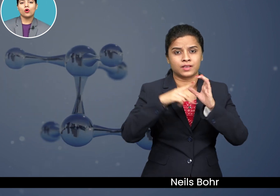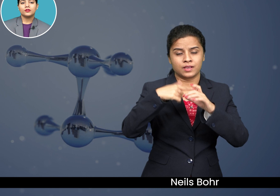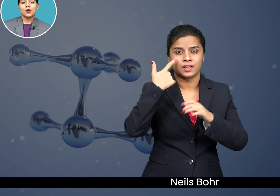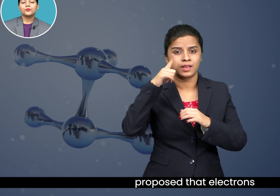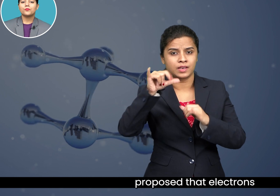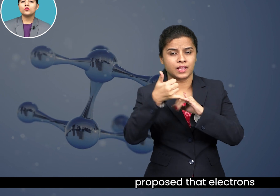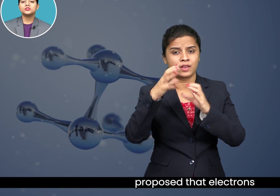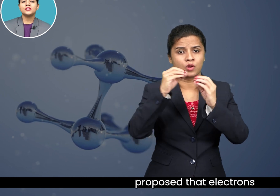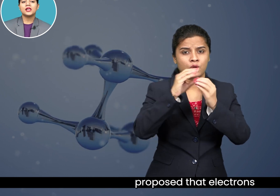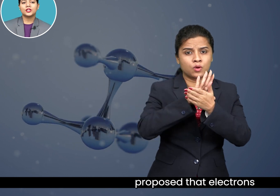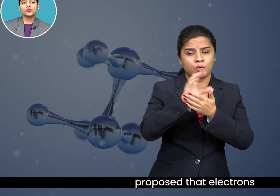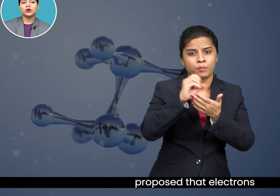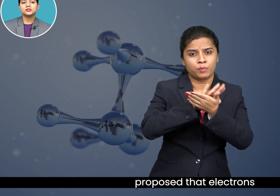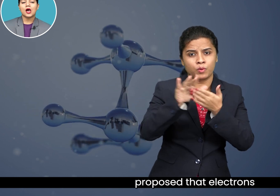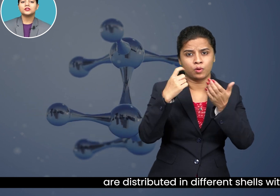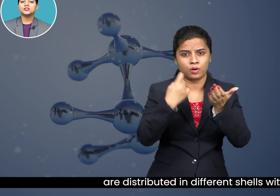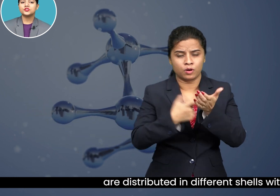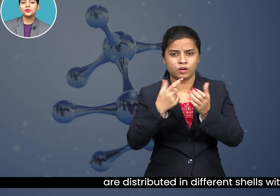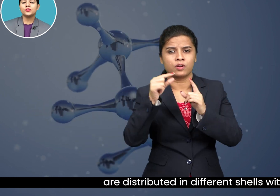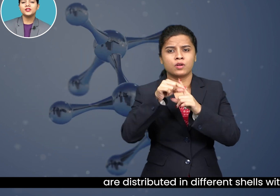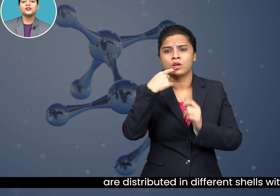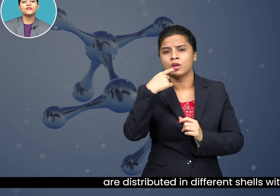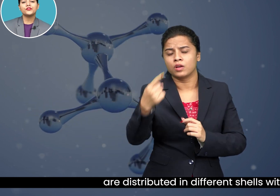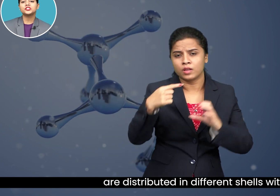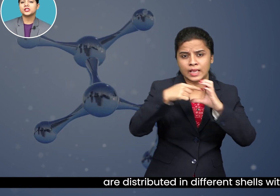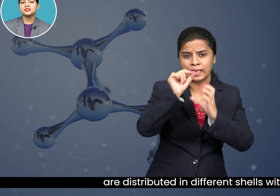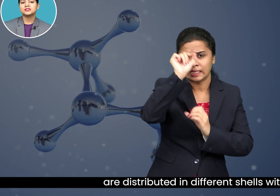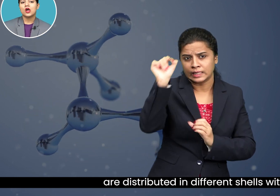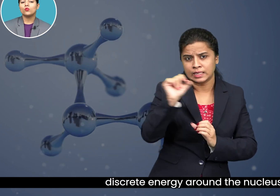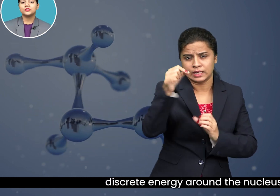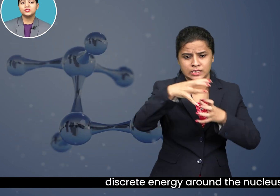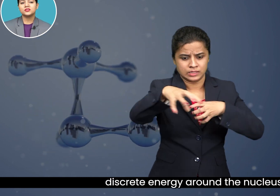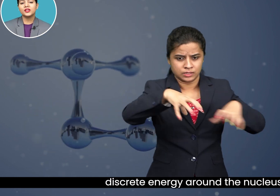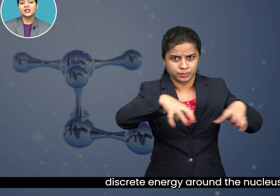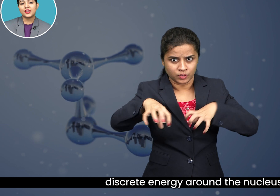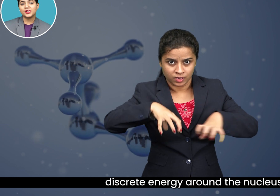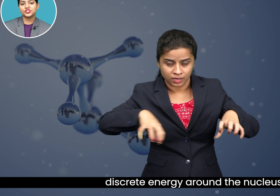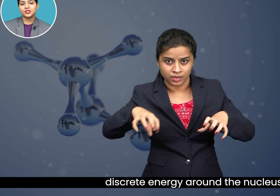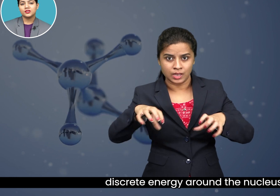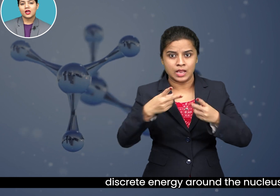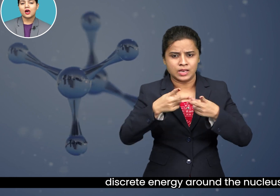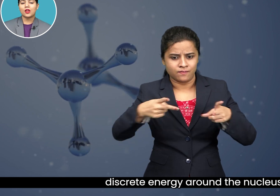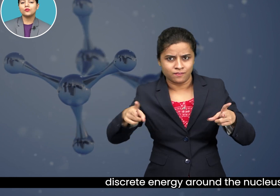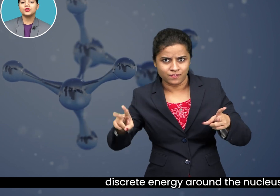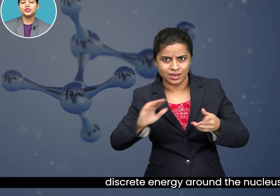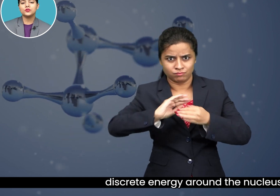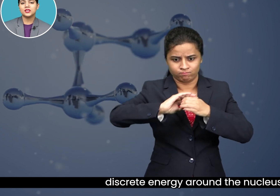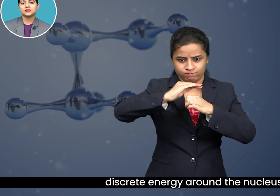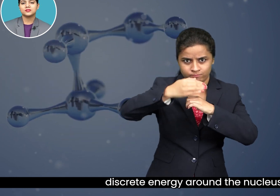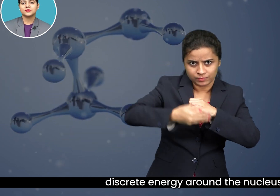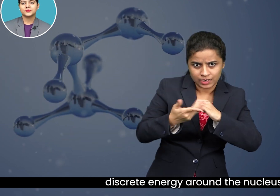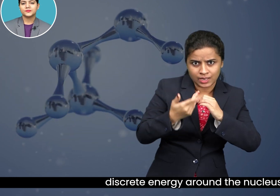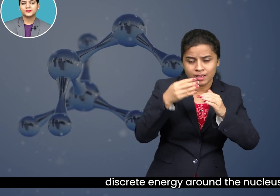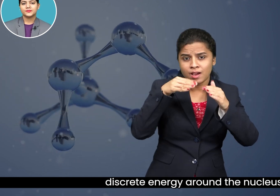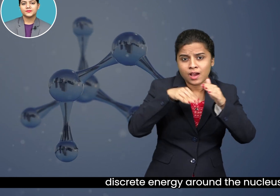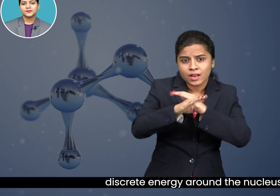Niels Bohr proposed that electrons are distributed in different shells with discrete energy around the